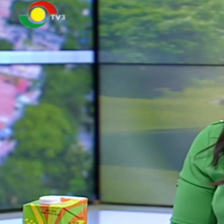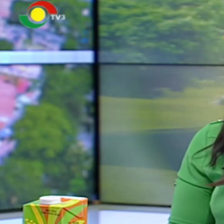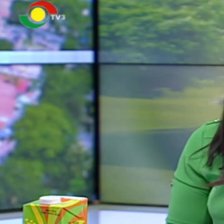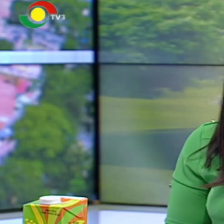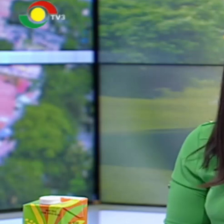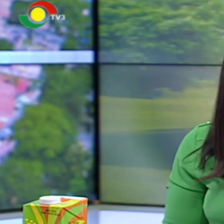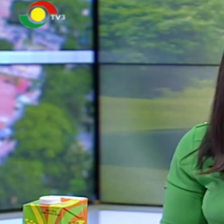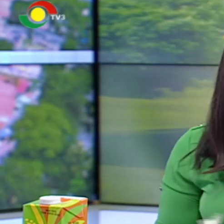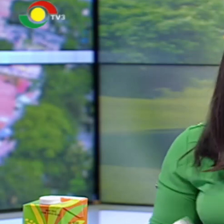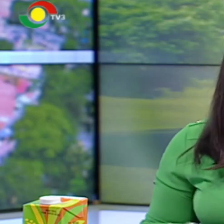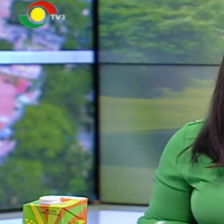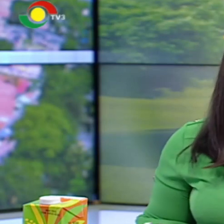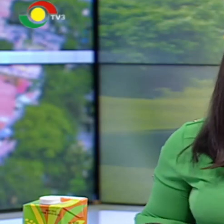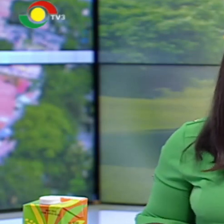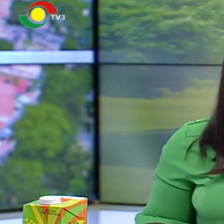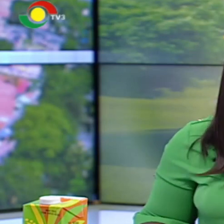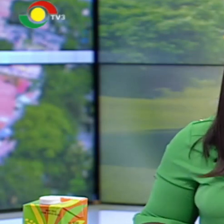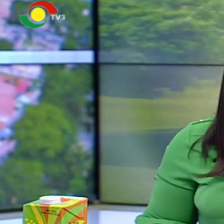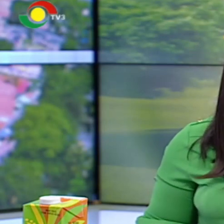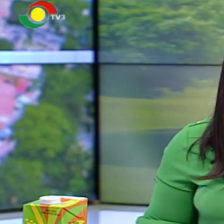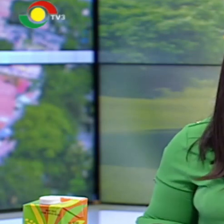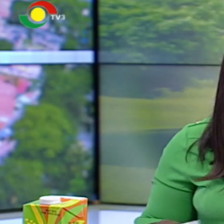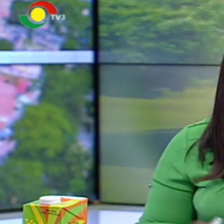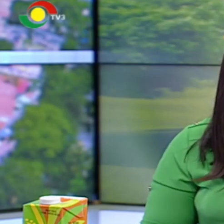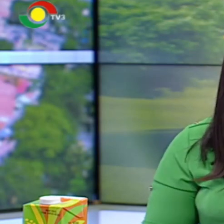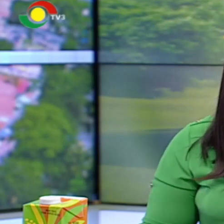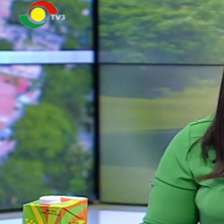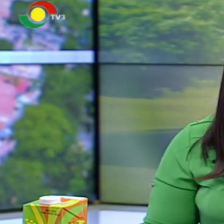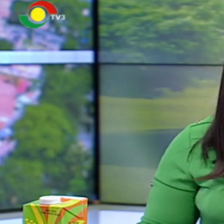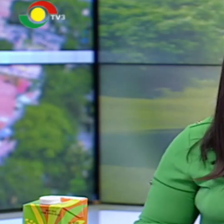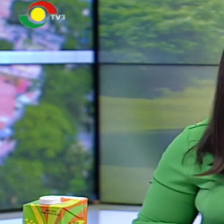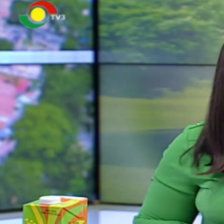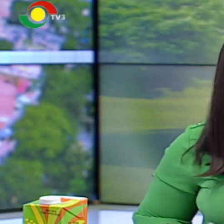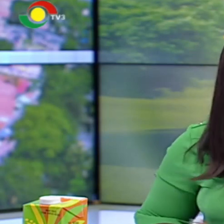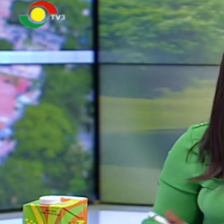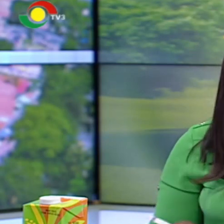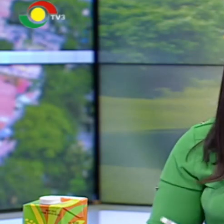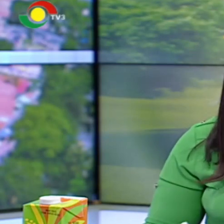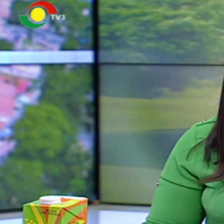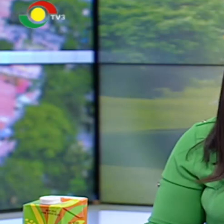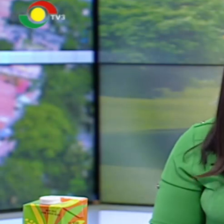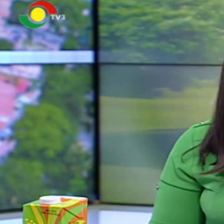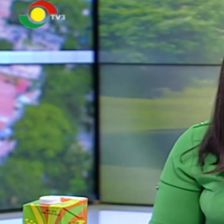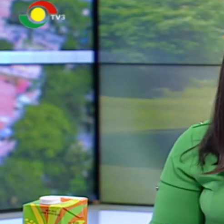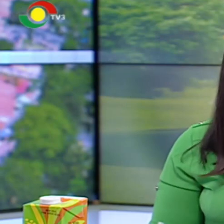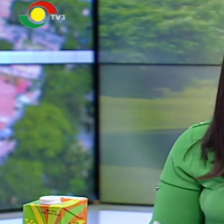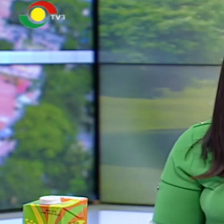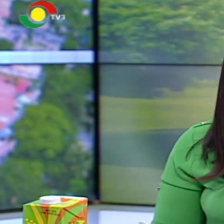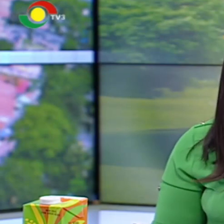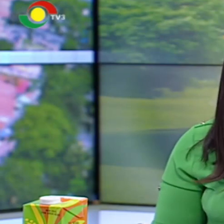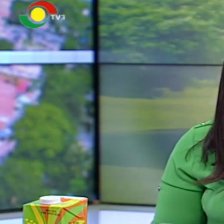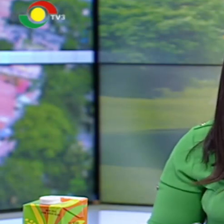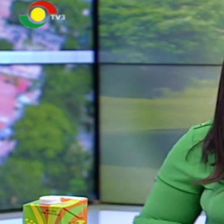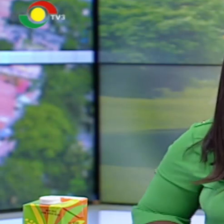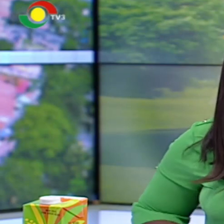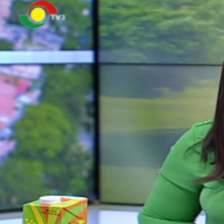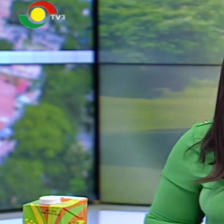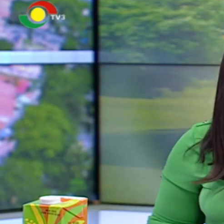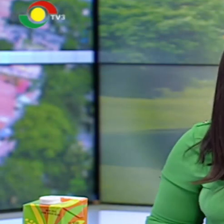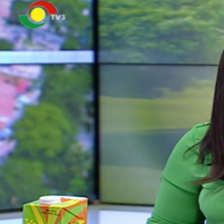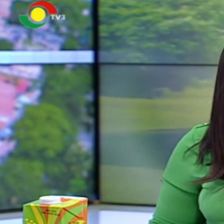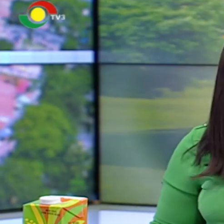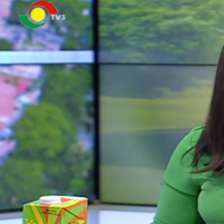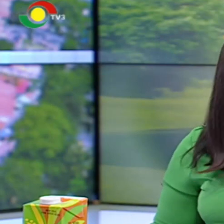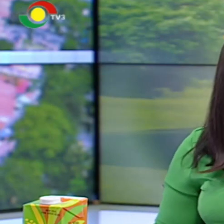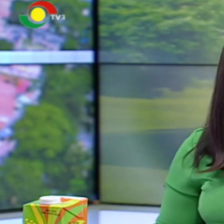have 195 who have tested positive. Let me give you the breakdown. Greater Accra, 174.